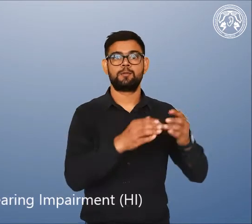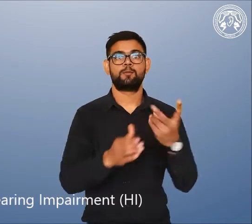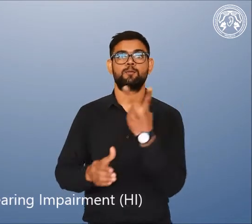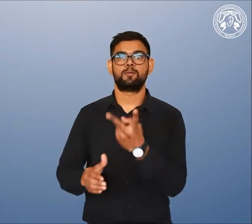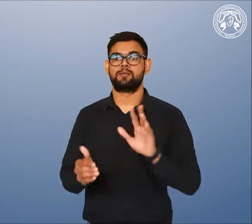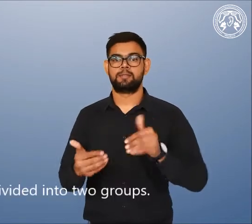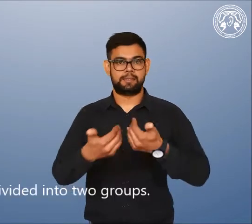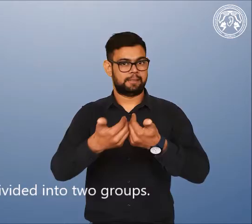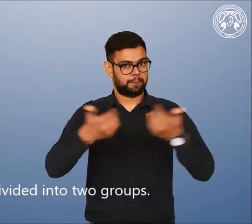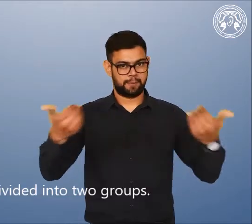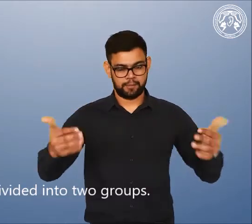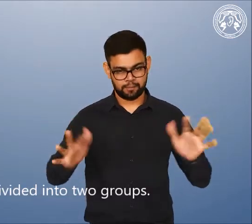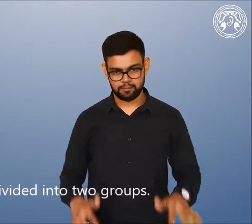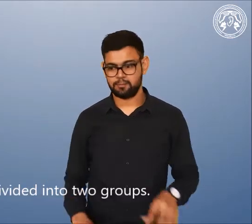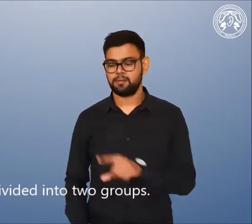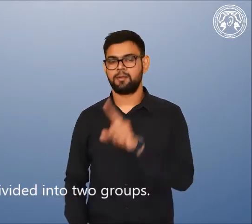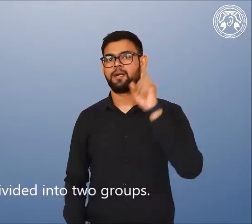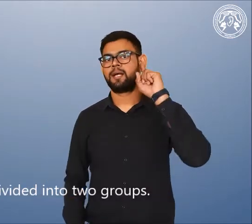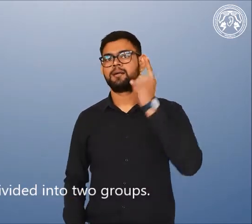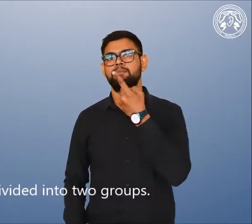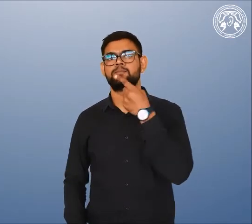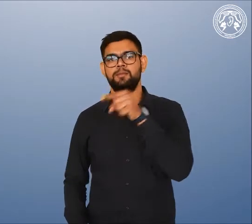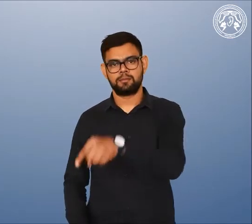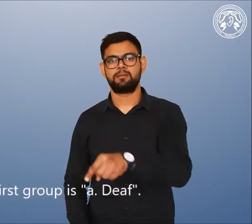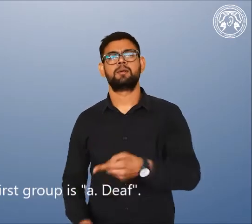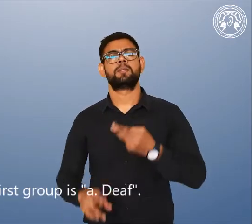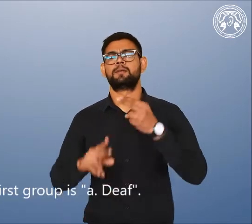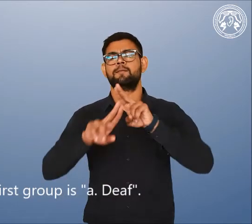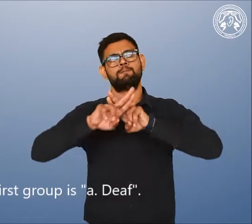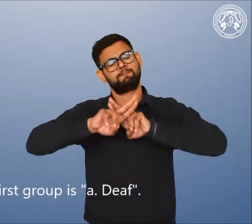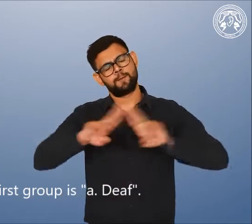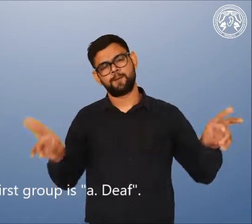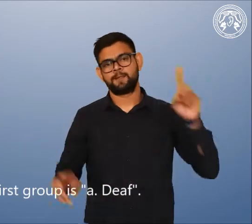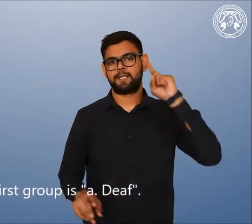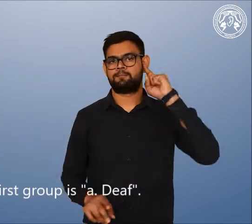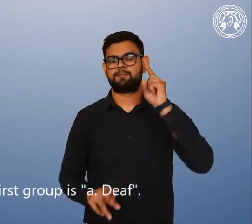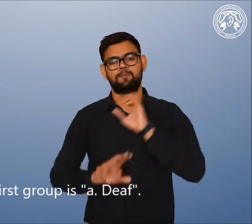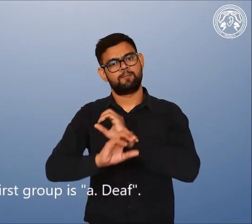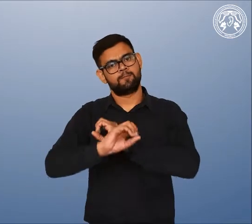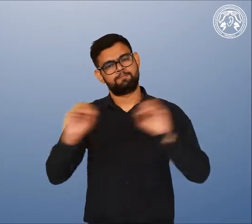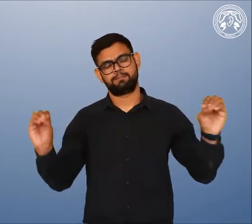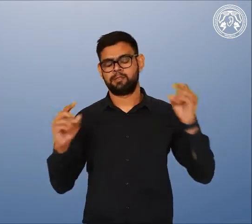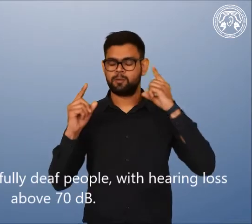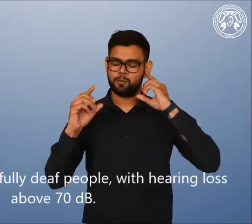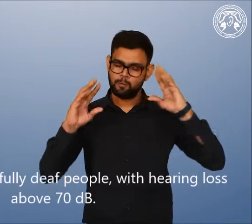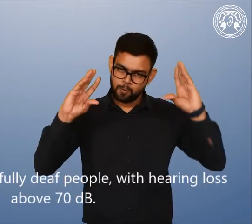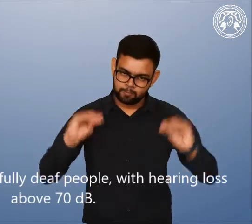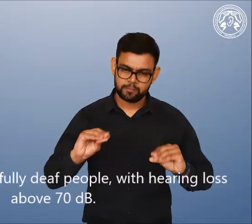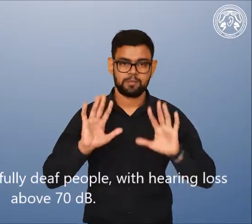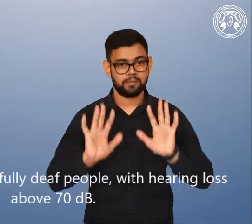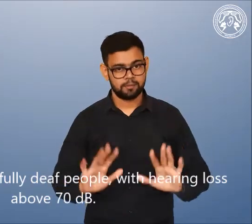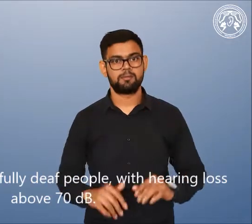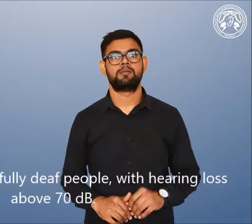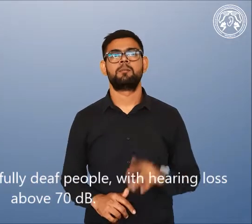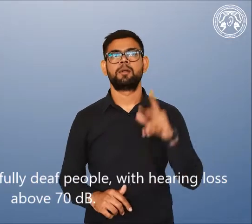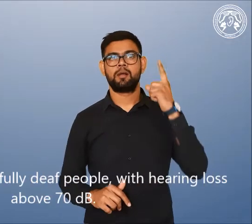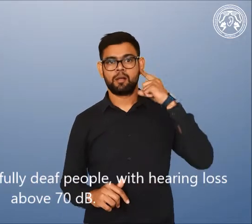C. Hearing impairment, HI. HI is divided into two groups. The first group is A. Deaf. Deaf